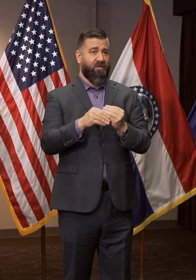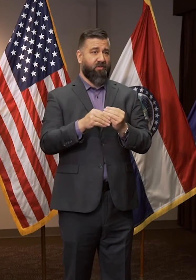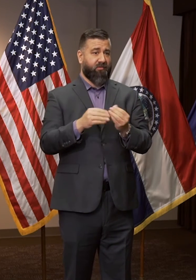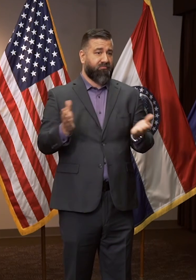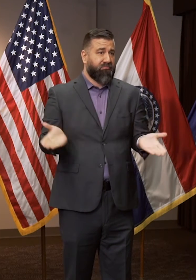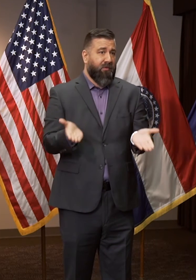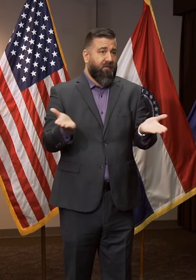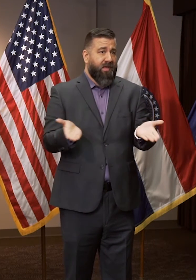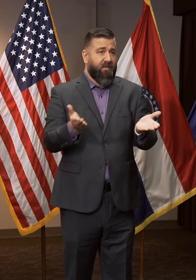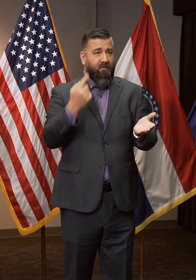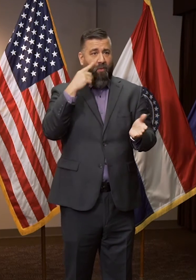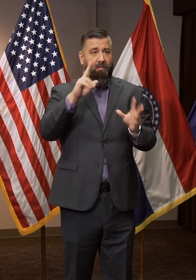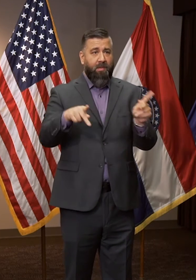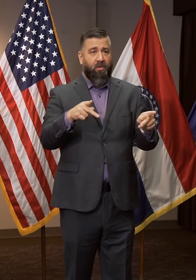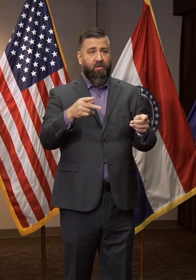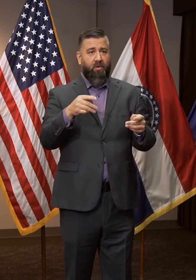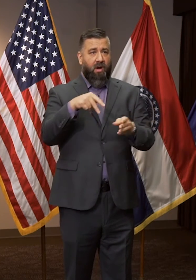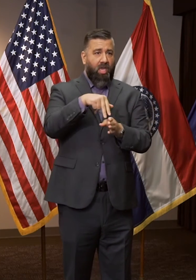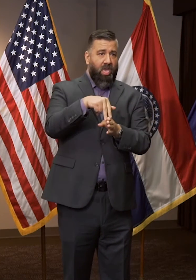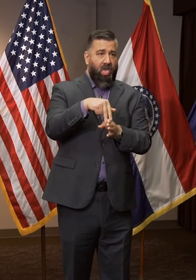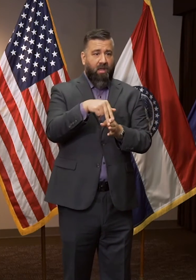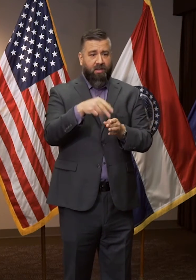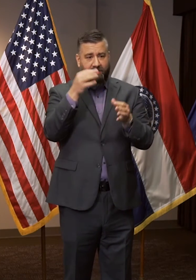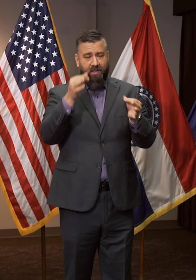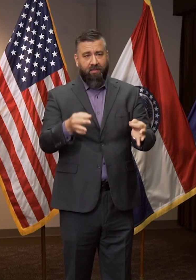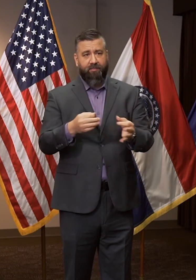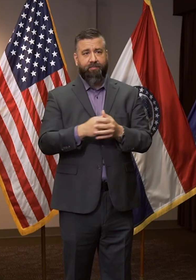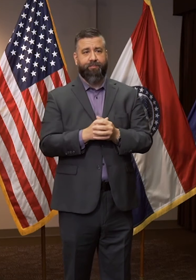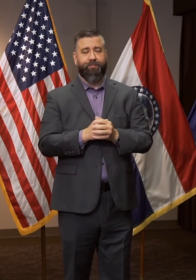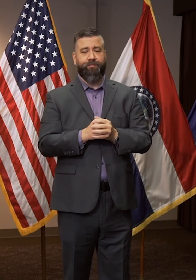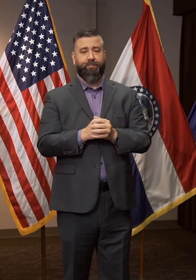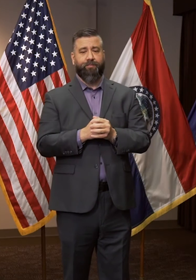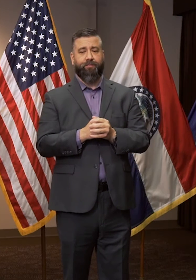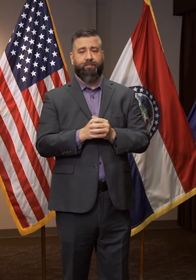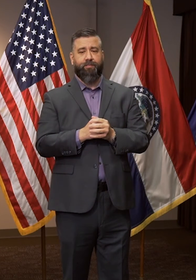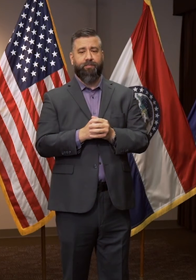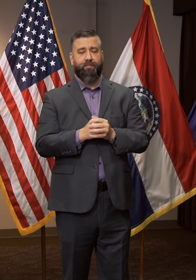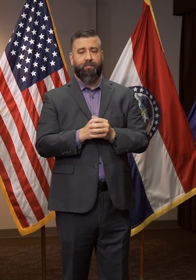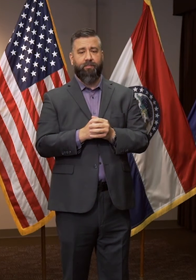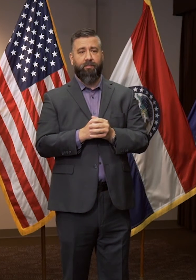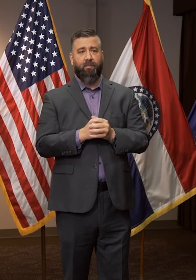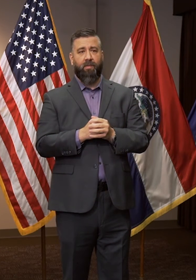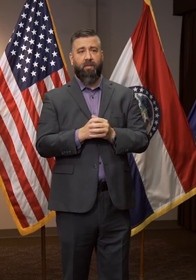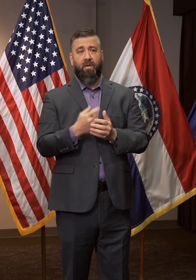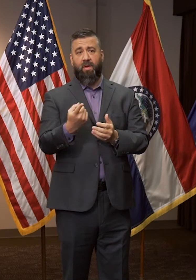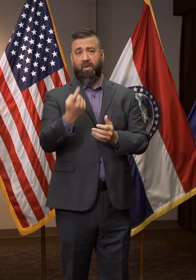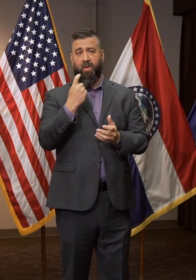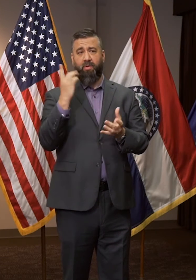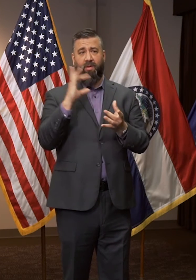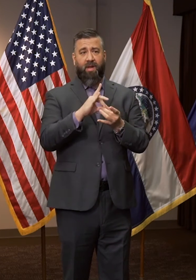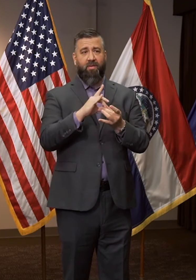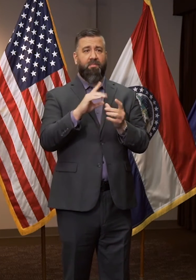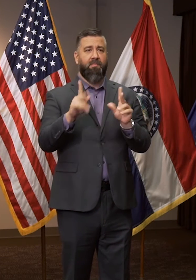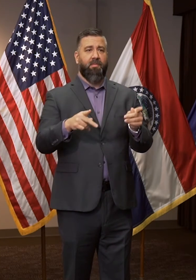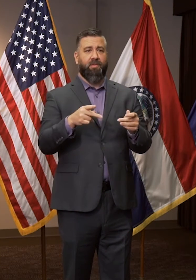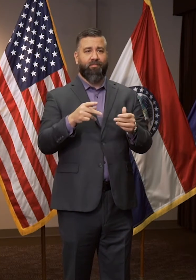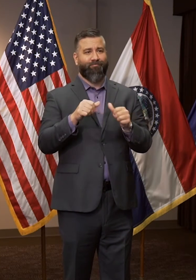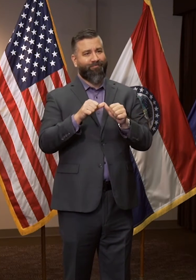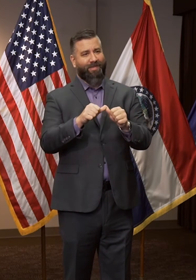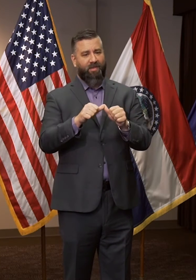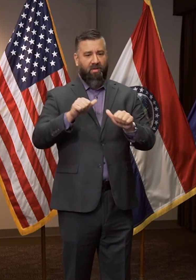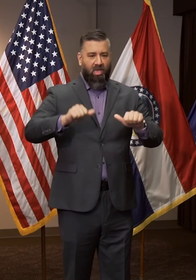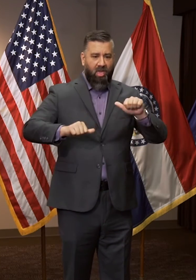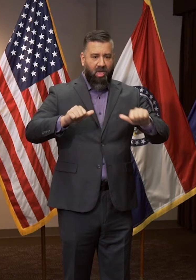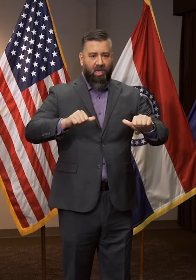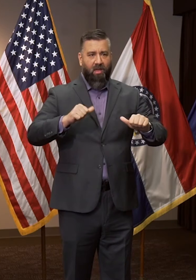are still on the fence? So the question is about continued vaccine hesitancy and in